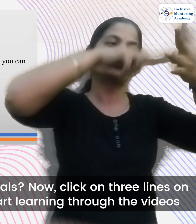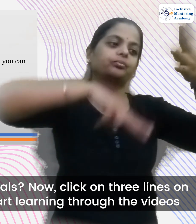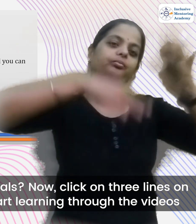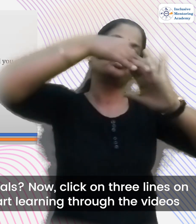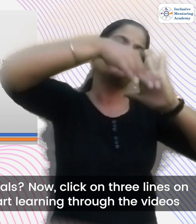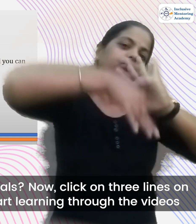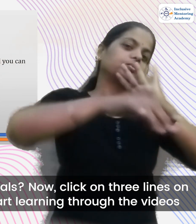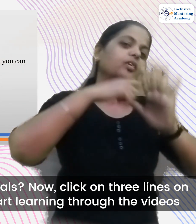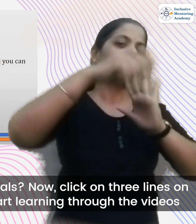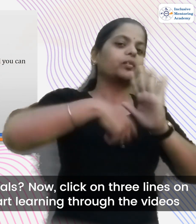Start learning through the videos.